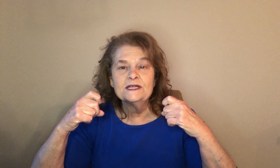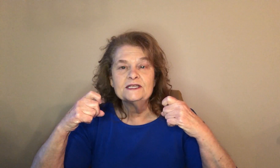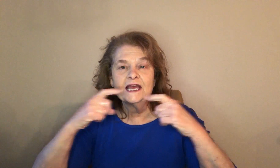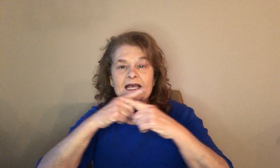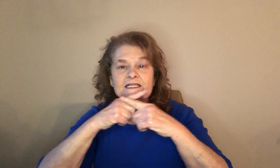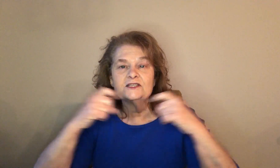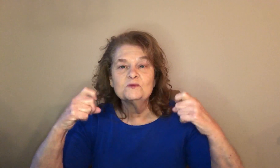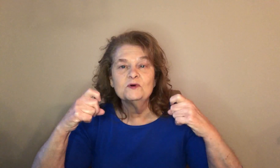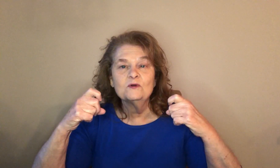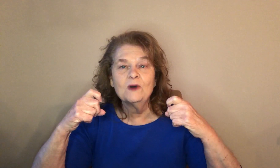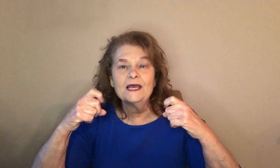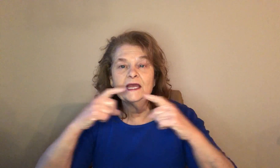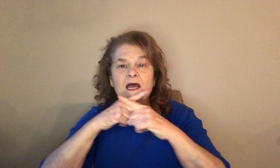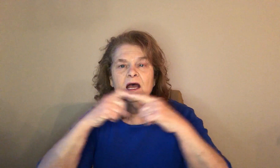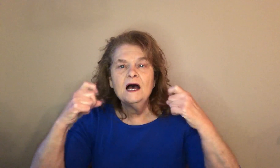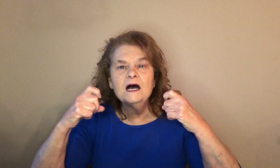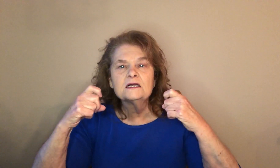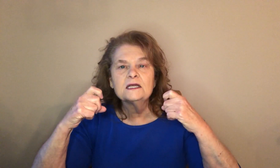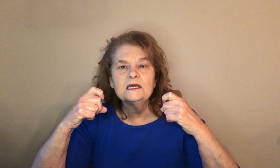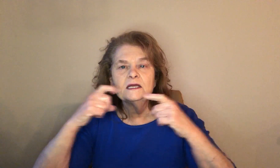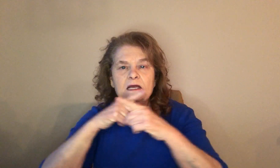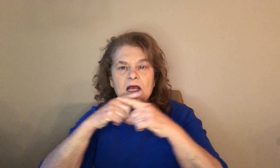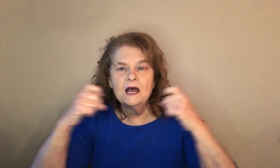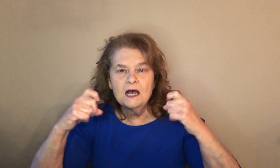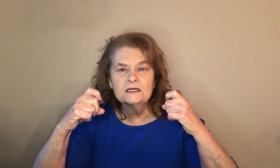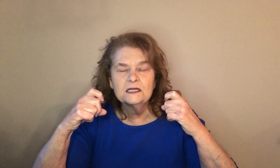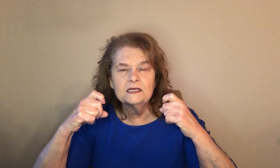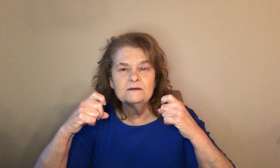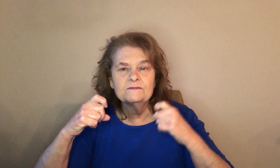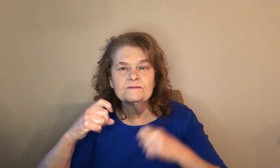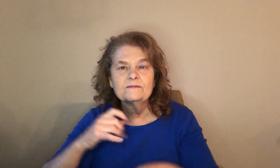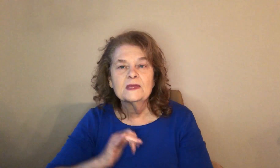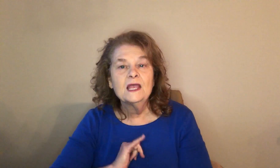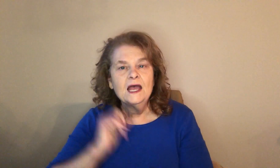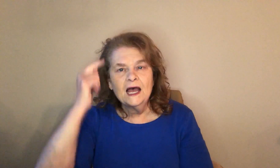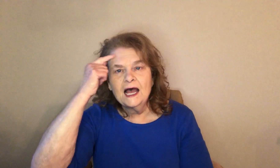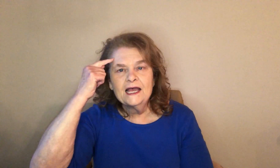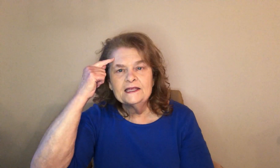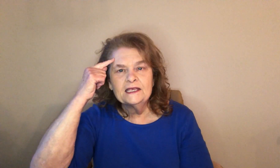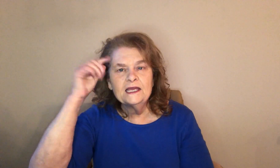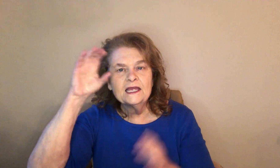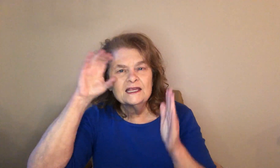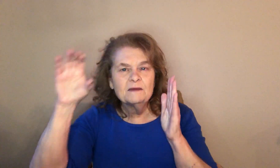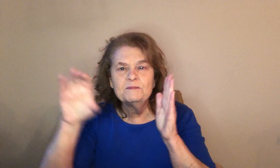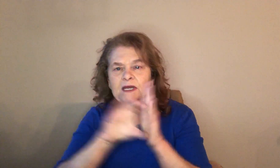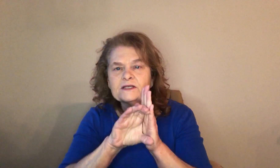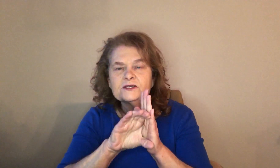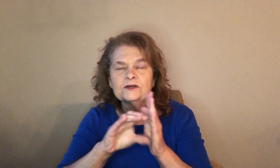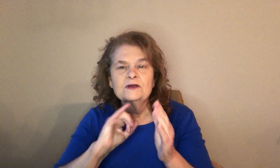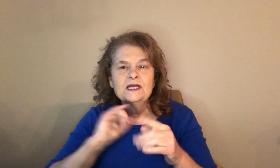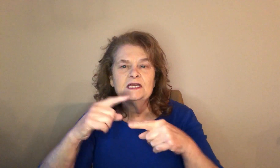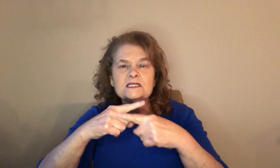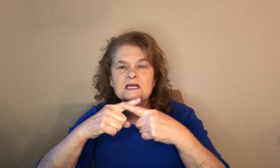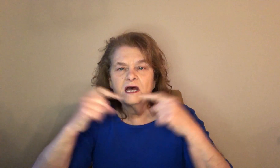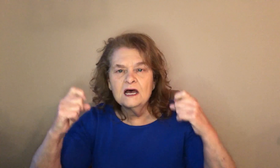into X as you pull away. Ugly. Ugly. I think the picture is